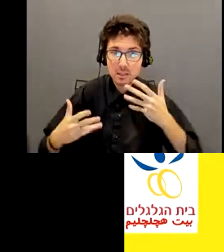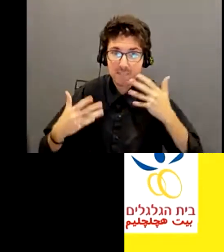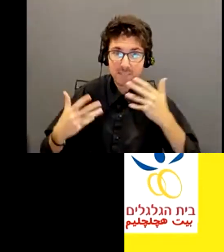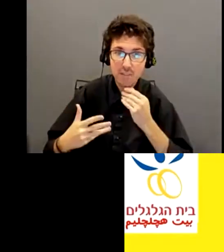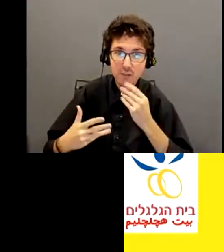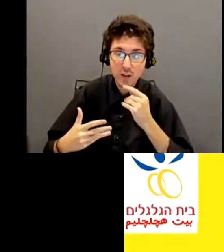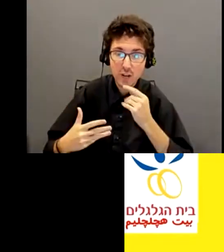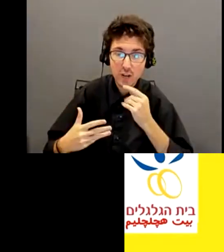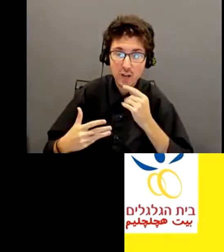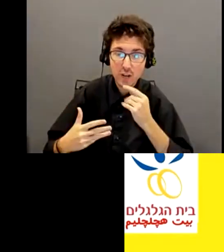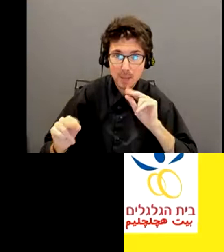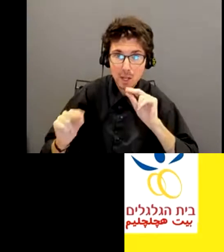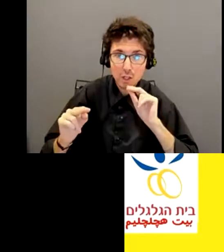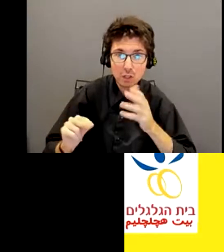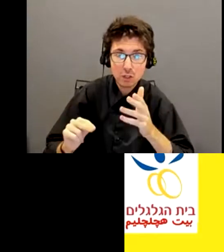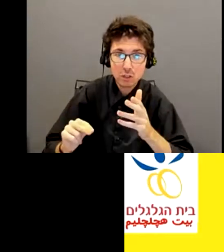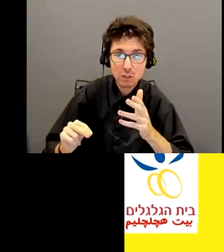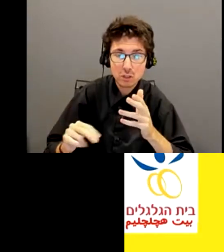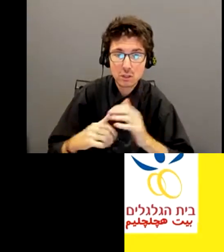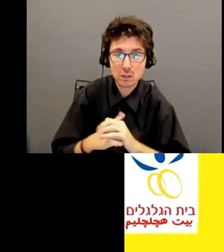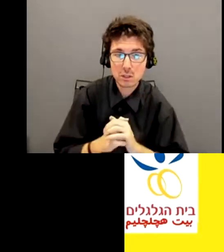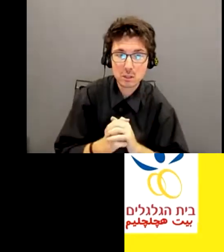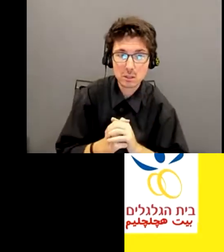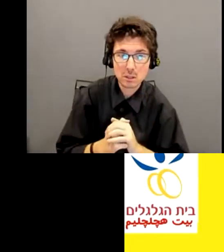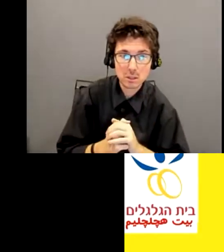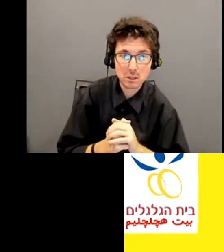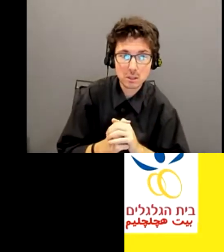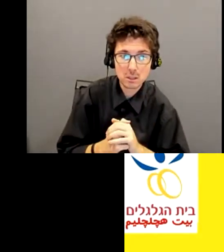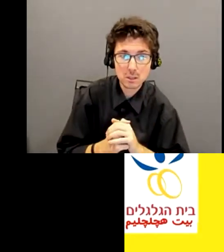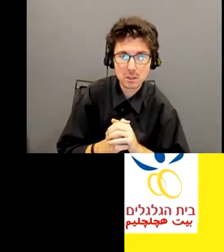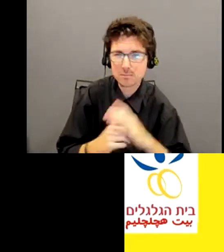Wait, I'm just thinking about what to say, sorry.